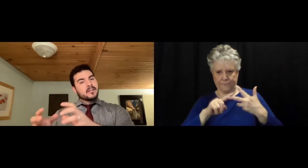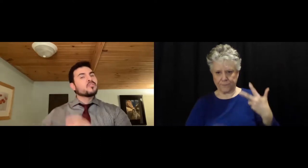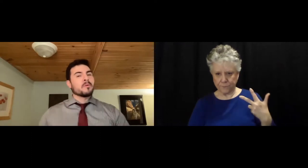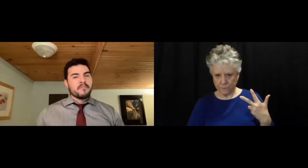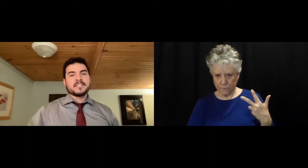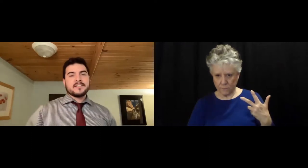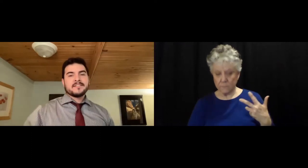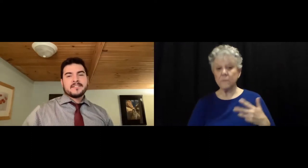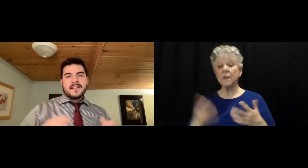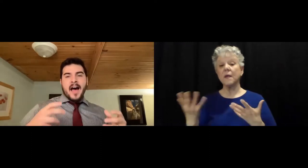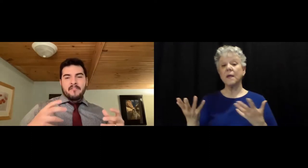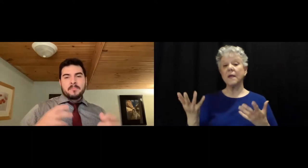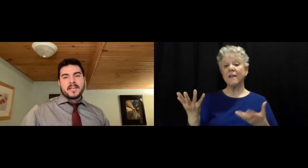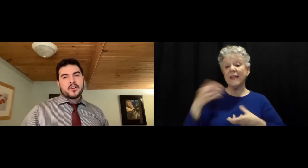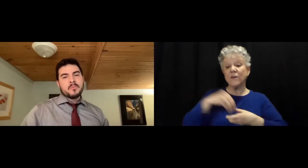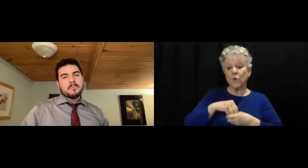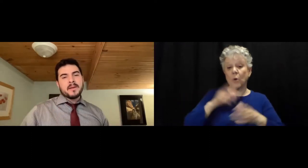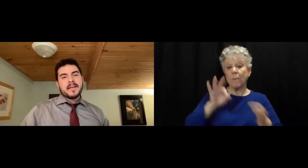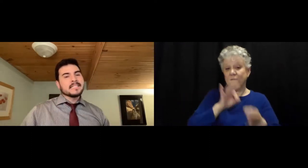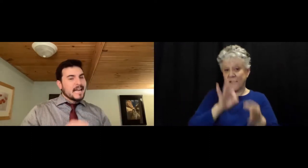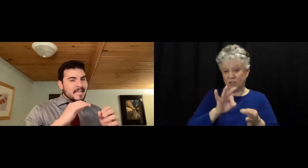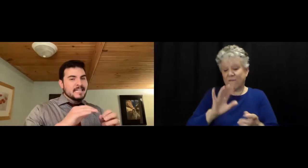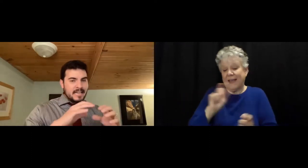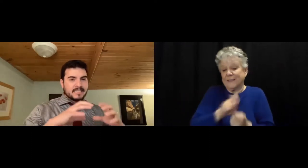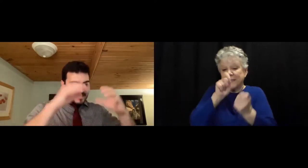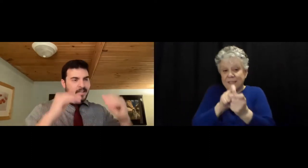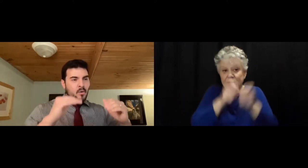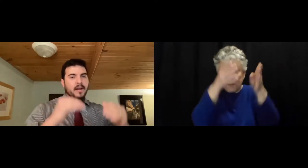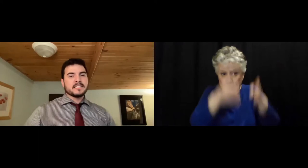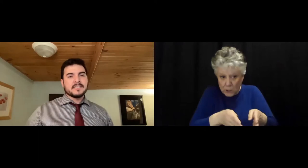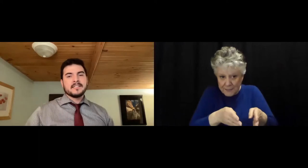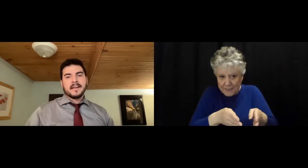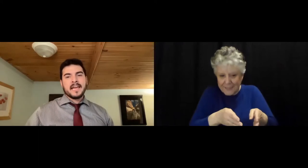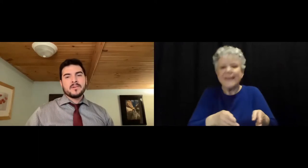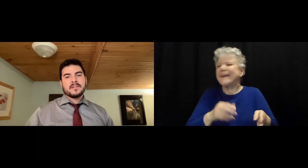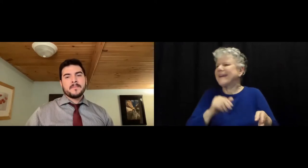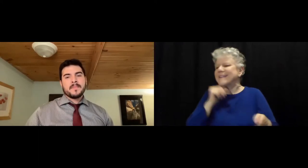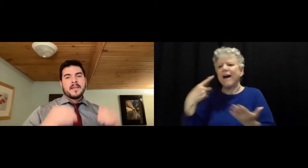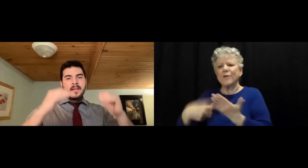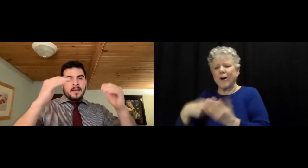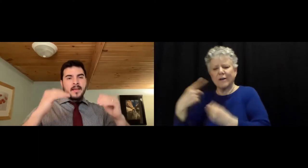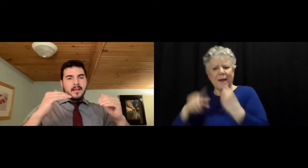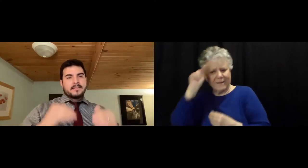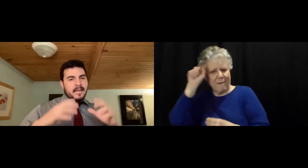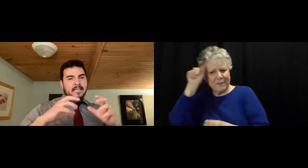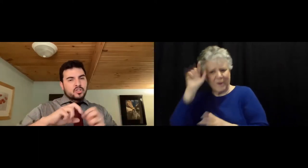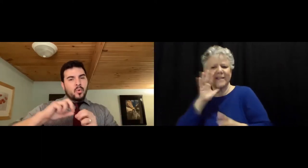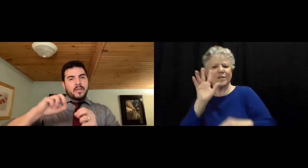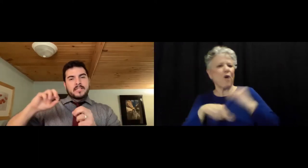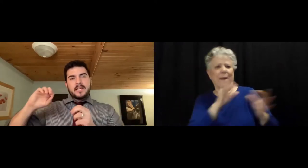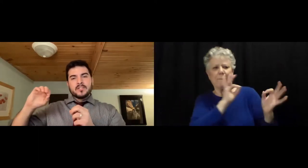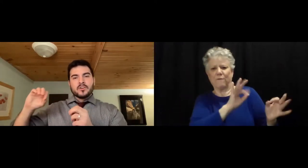the integral perfection of a particular human being is not indexed in Aquinas' account. Is not